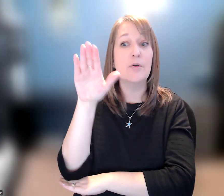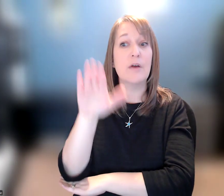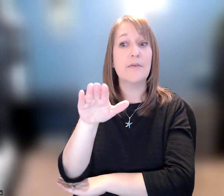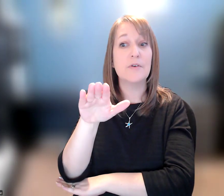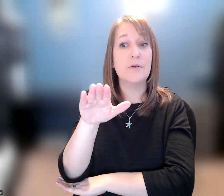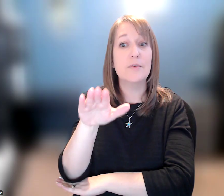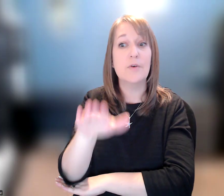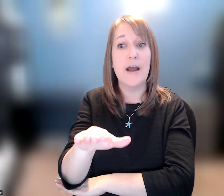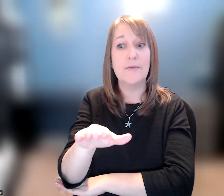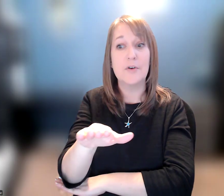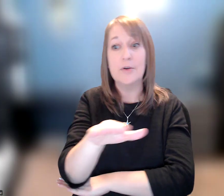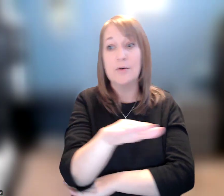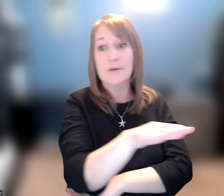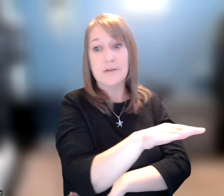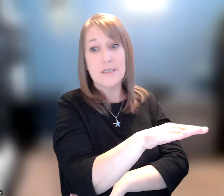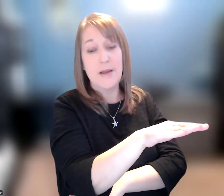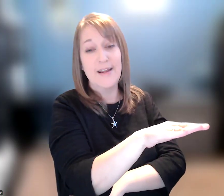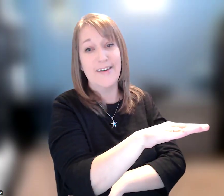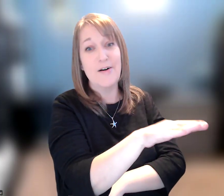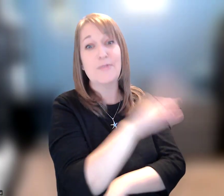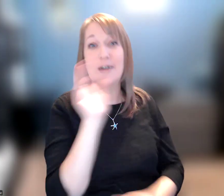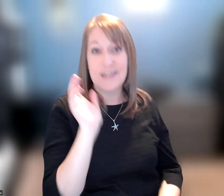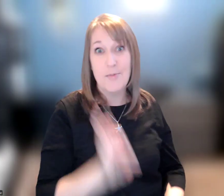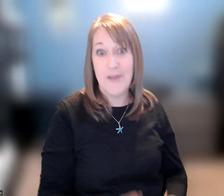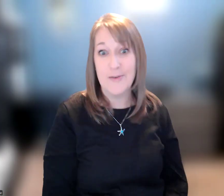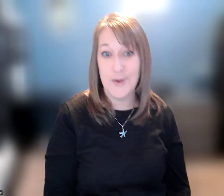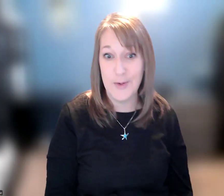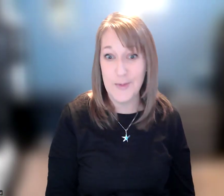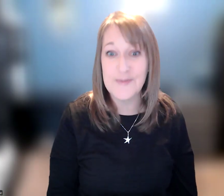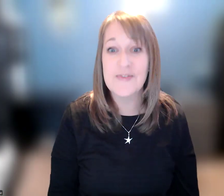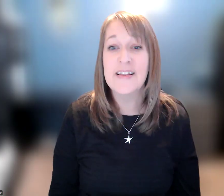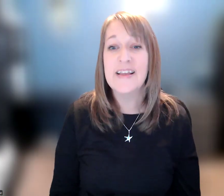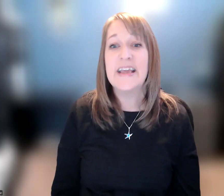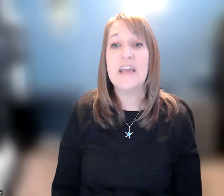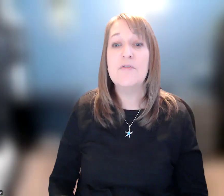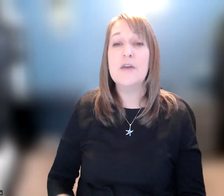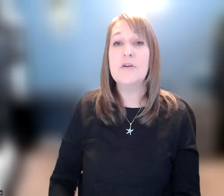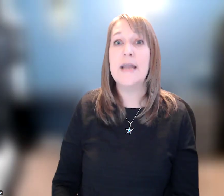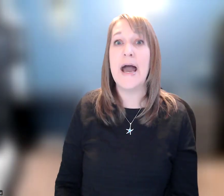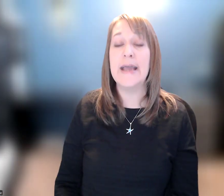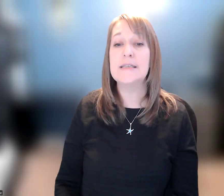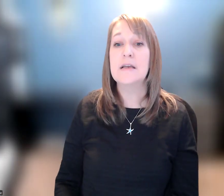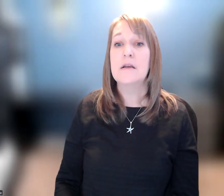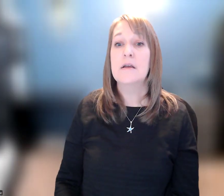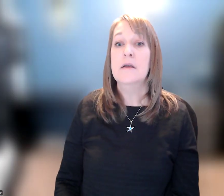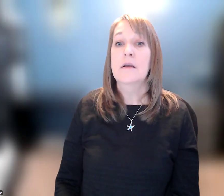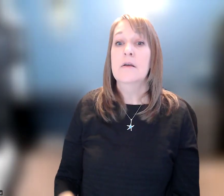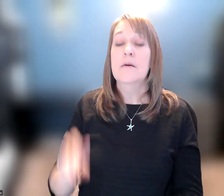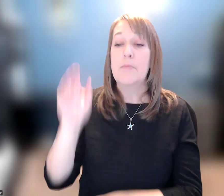or afternoon or afternoon, depending on what time of afternoon. Evening or night, by